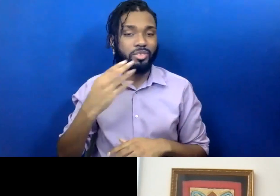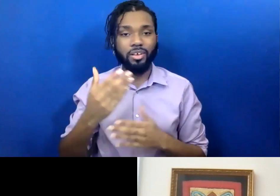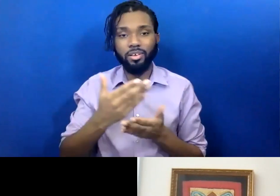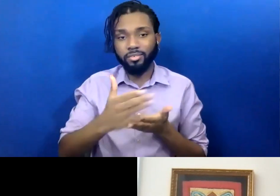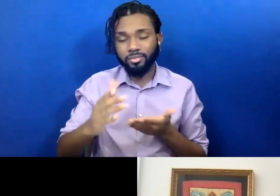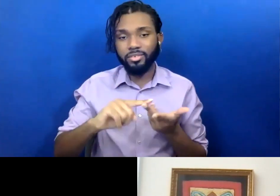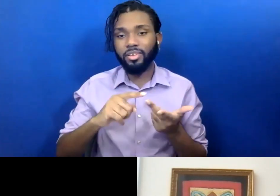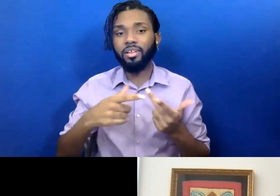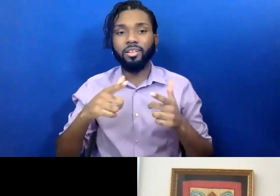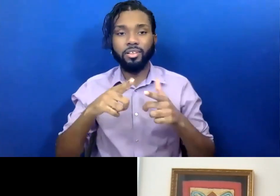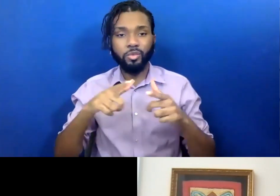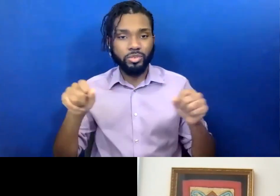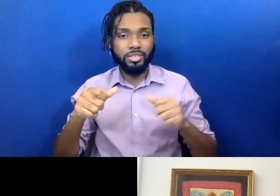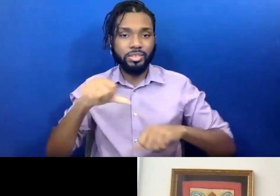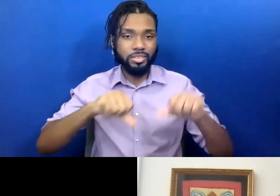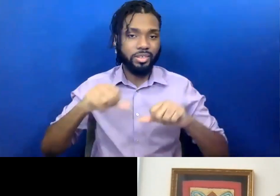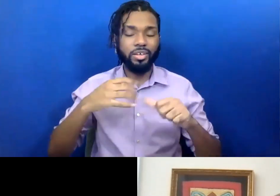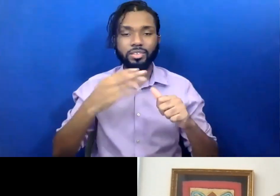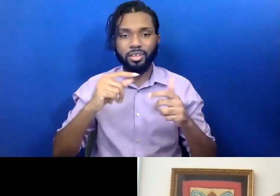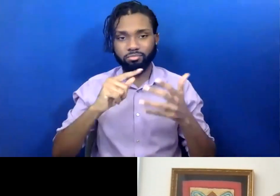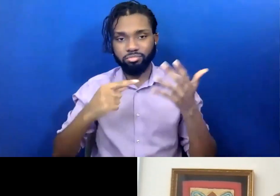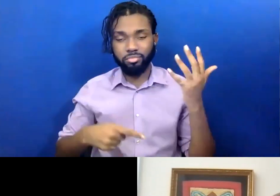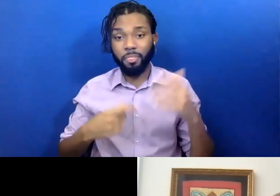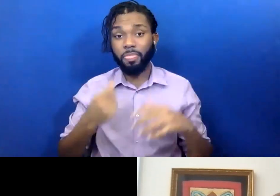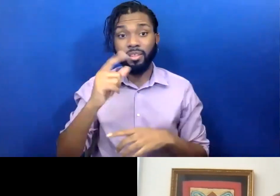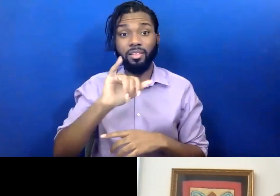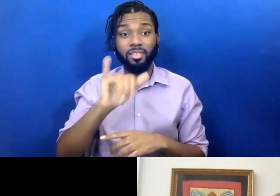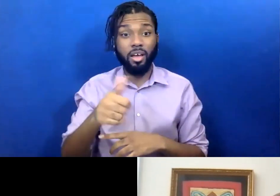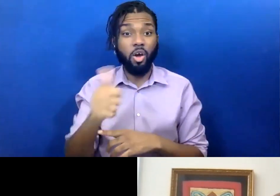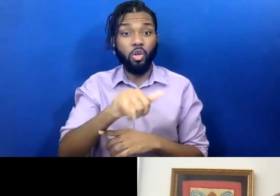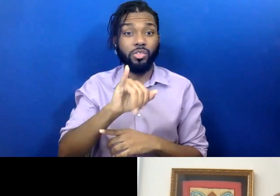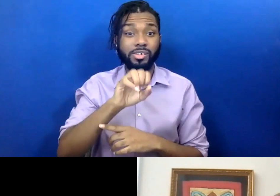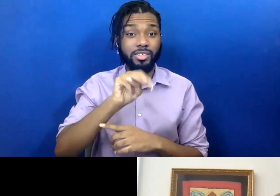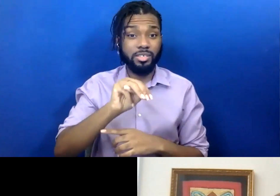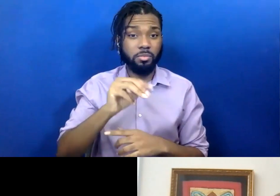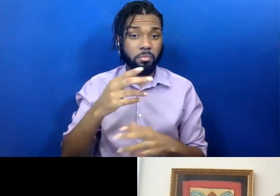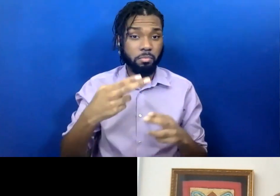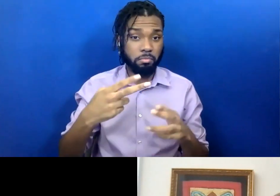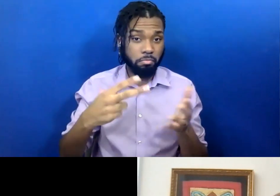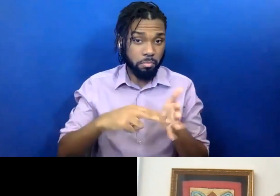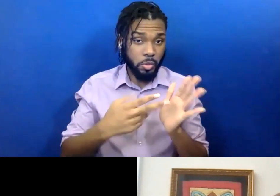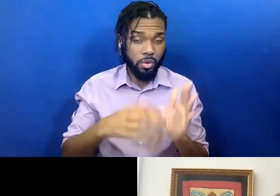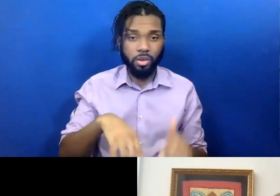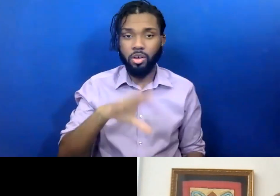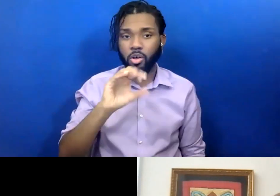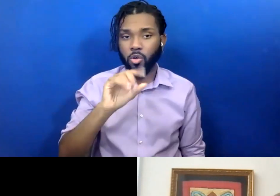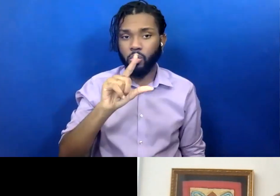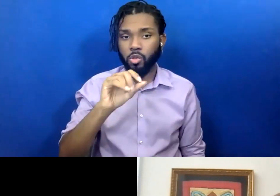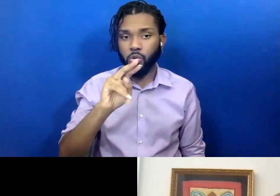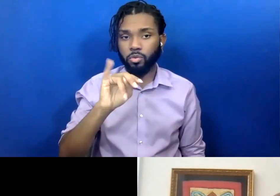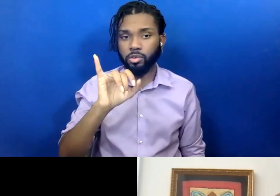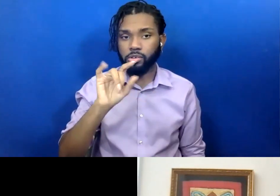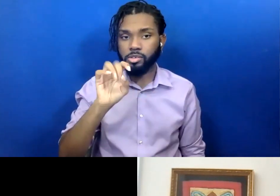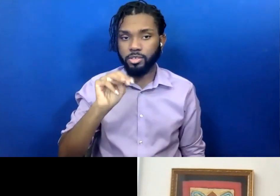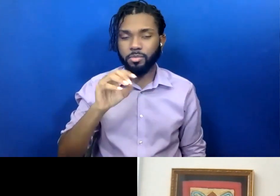and beyond. That other ism in this case I'm referring to as colonialism or settler colonialism. Well, for that matter,